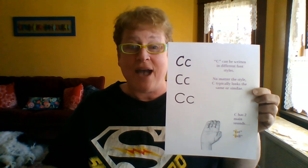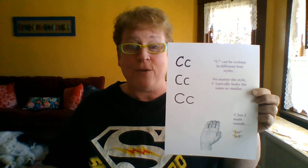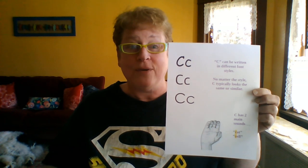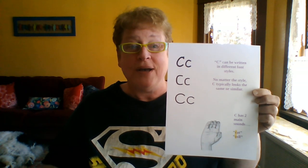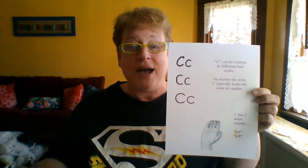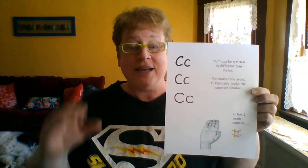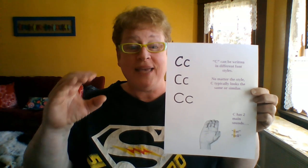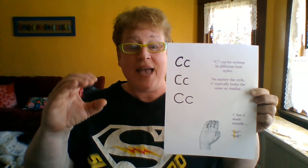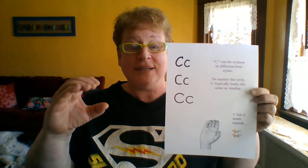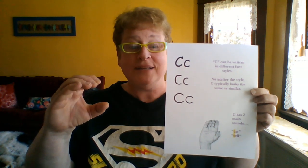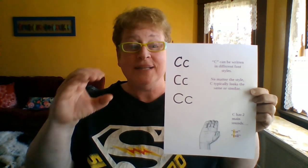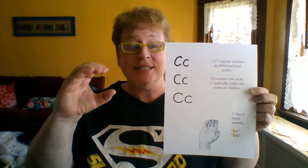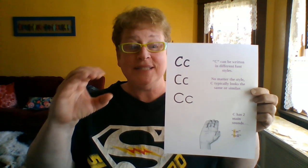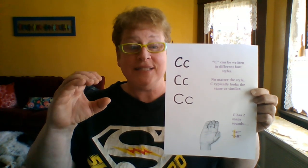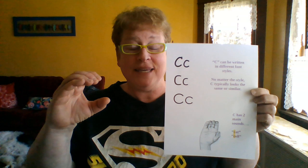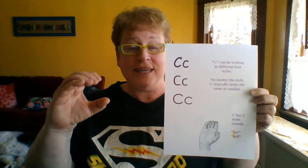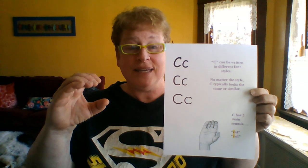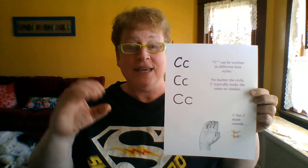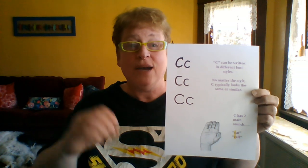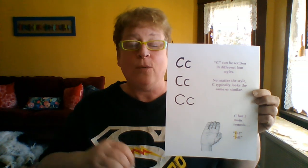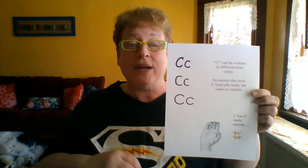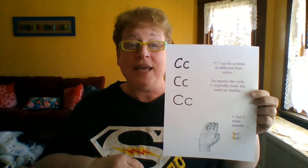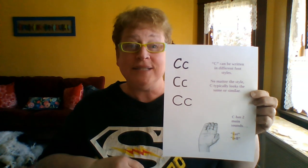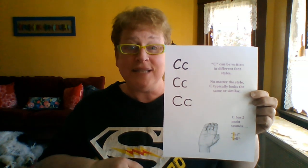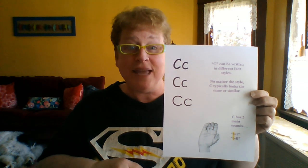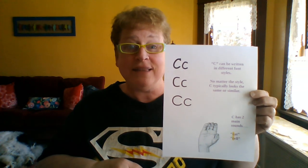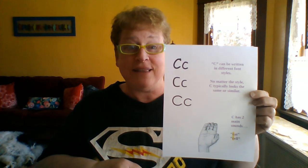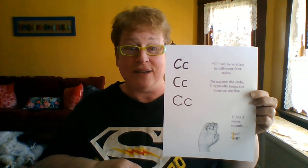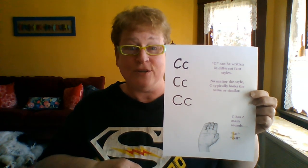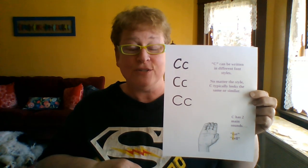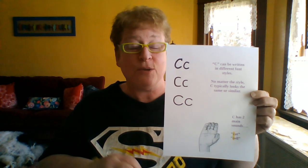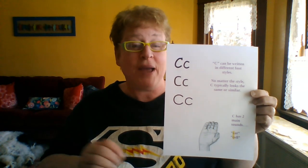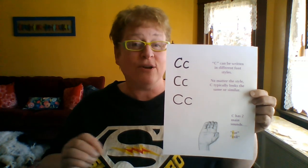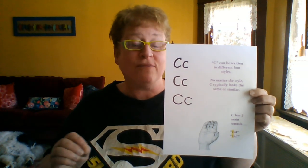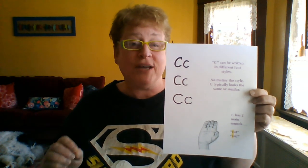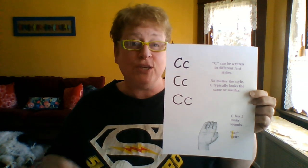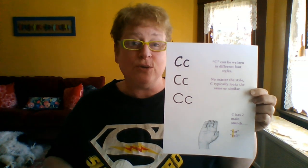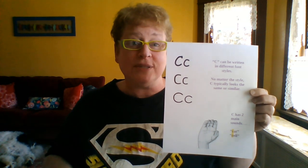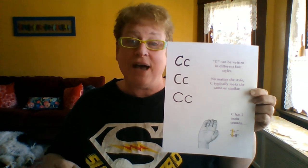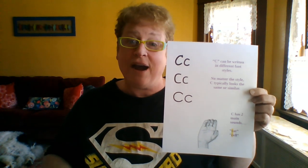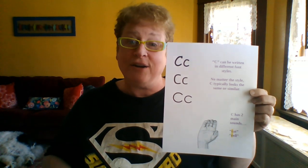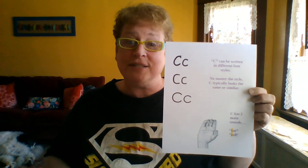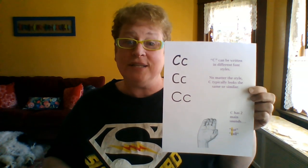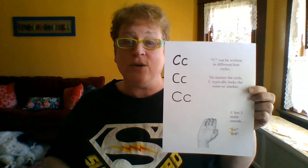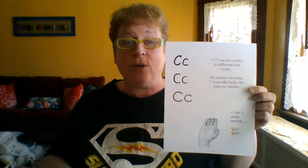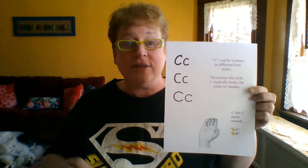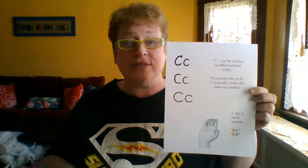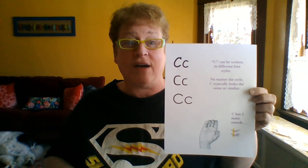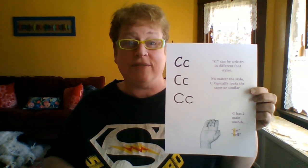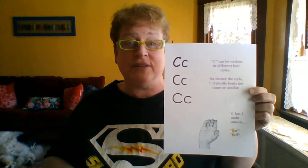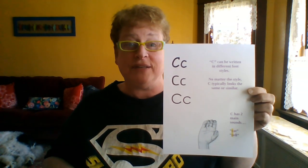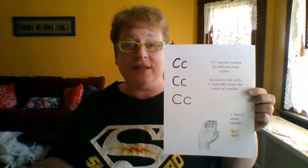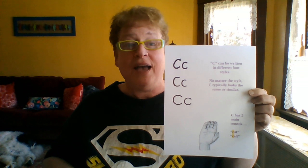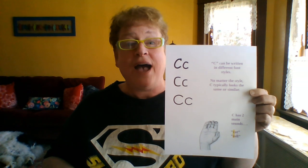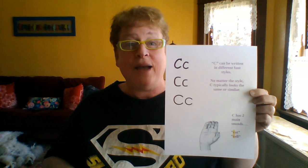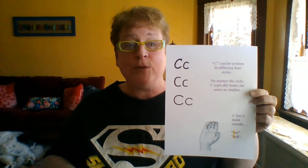Now, again, C. When I say the letters, no matter if I use the hard C or the soft C, I'm going